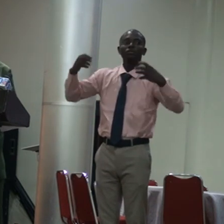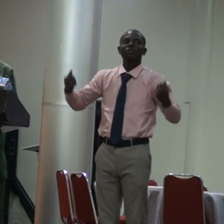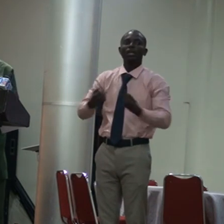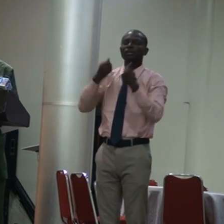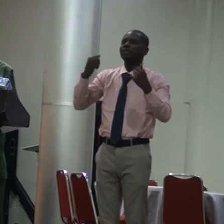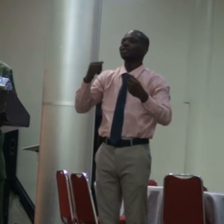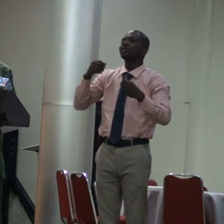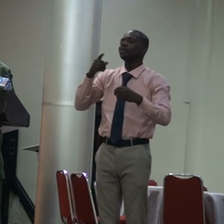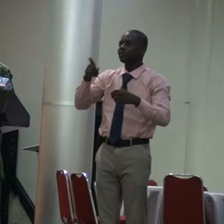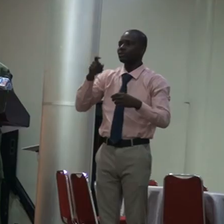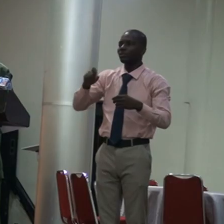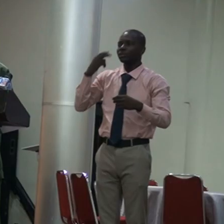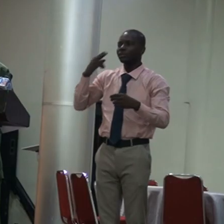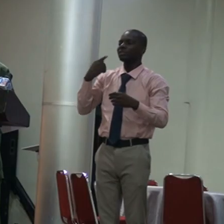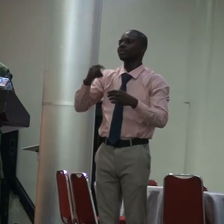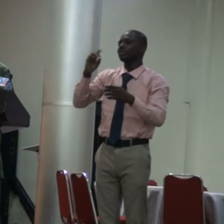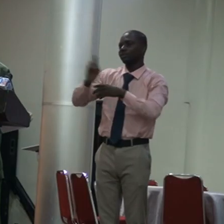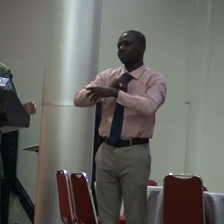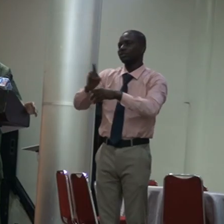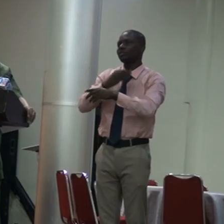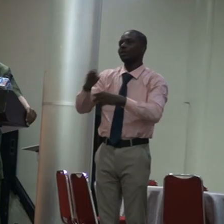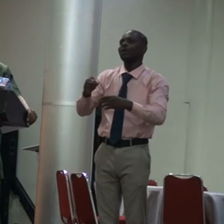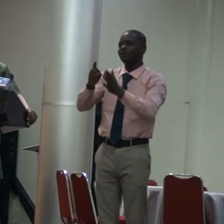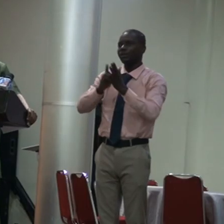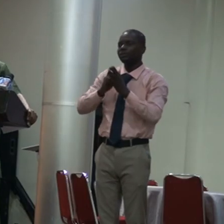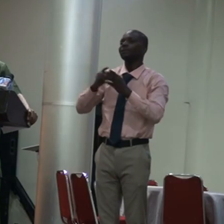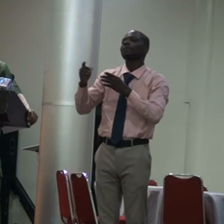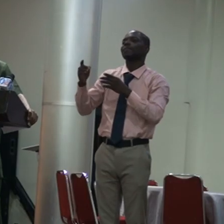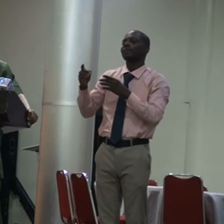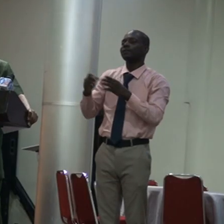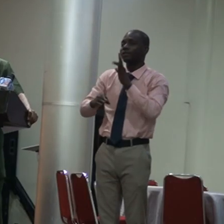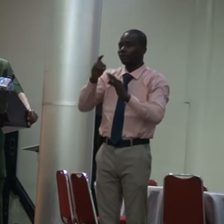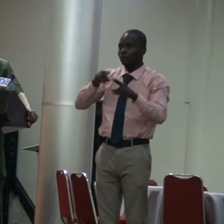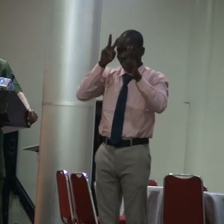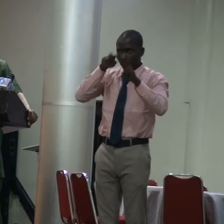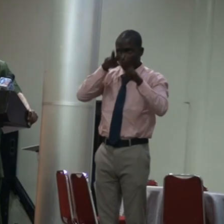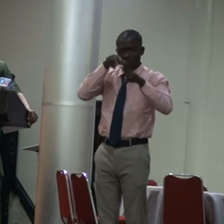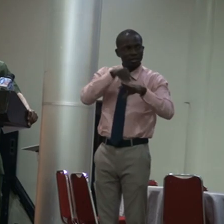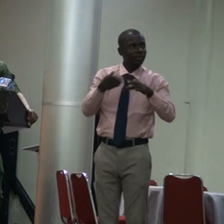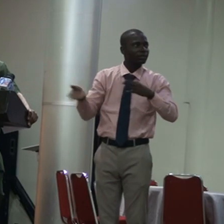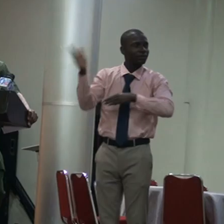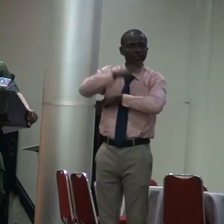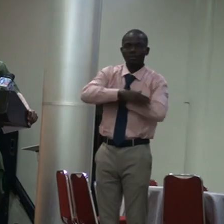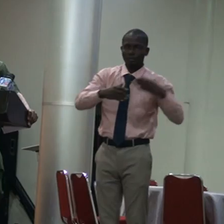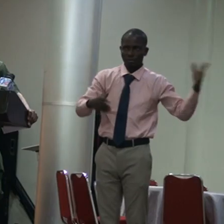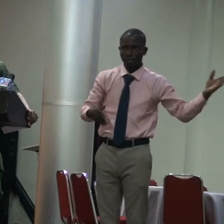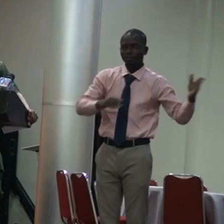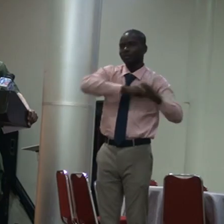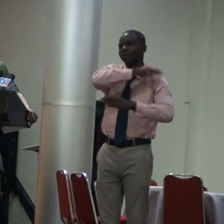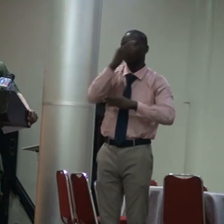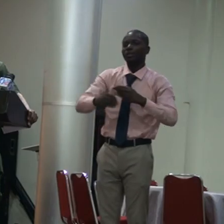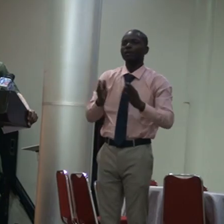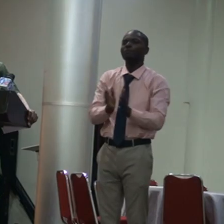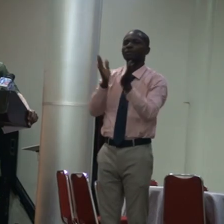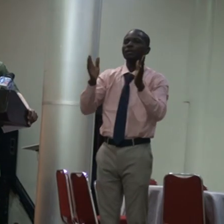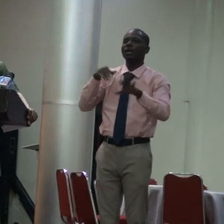in box 1, we detail the duties of the debt management office. If you look at the table, total public debt